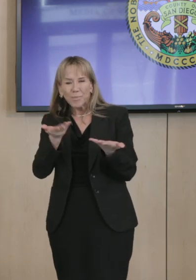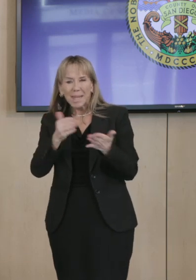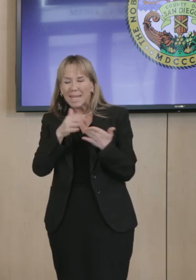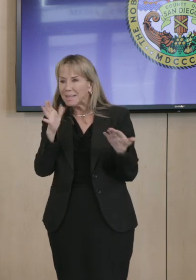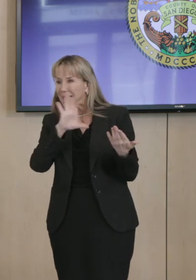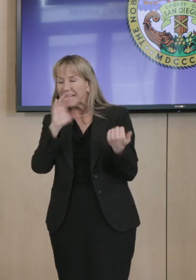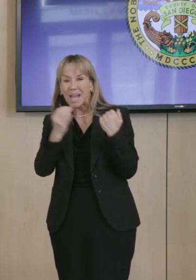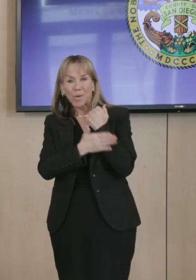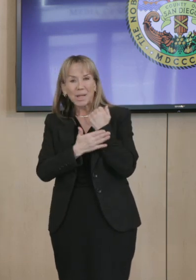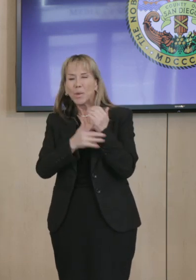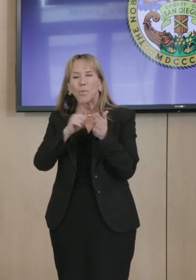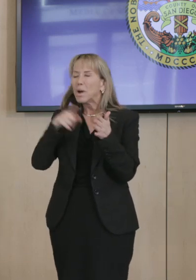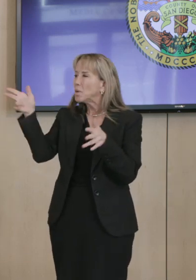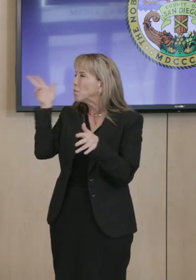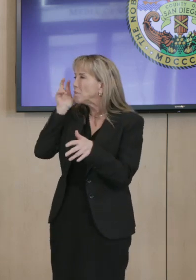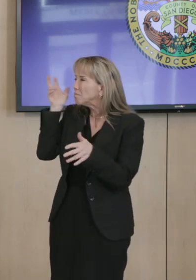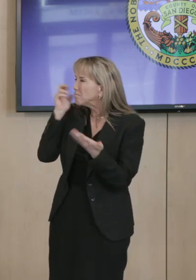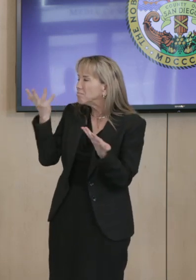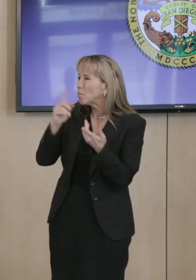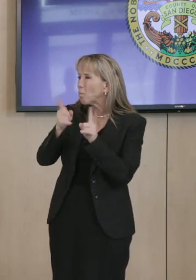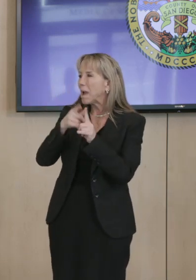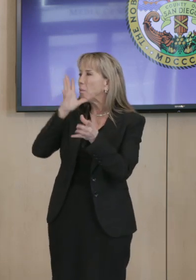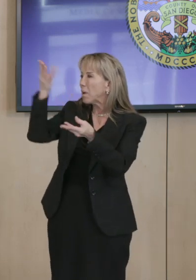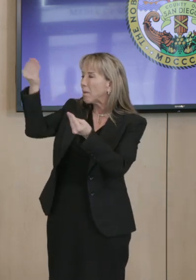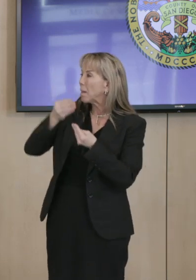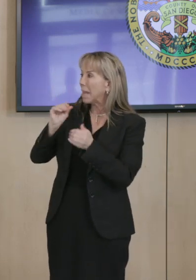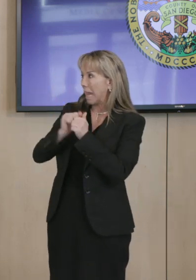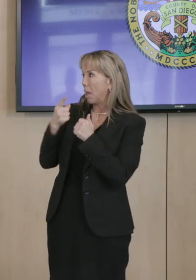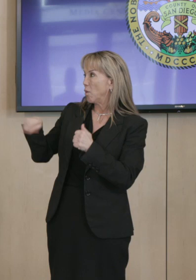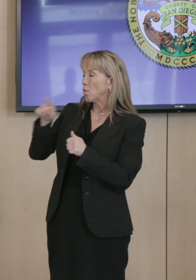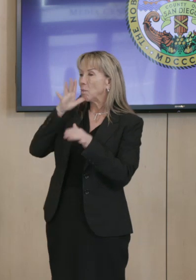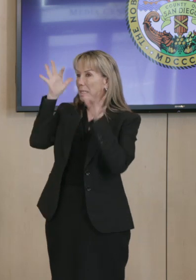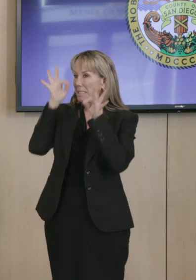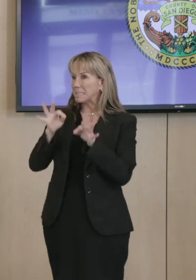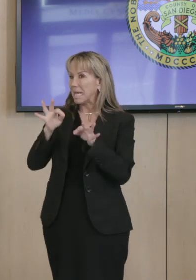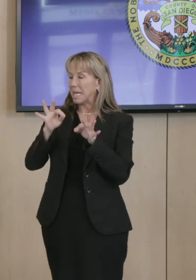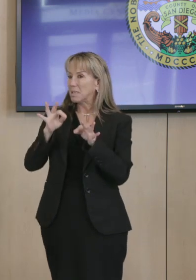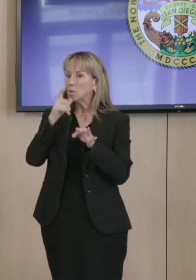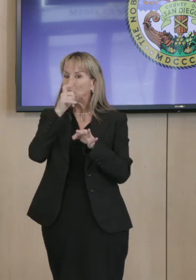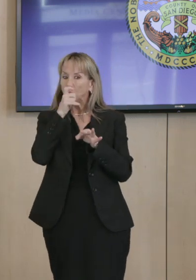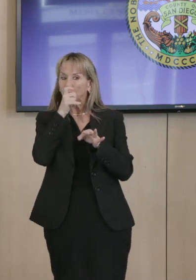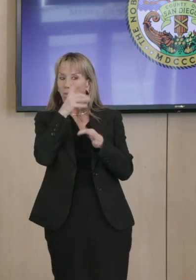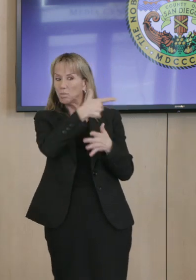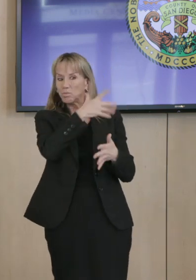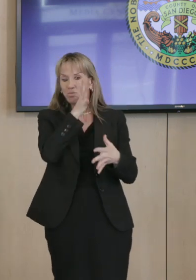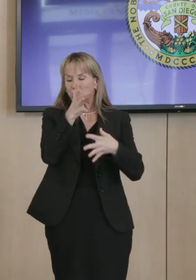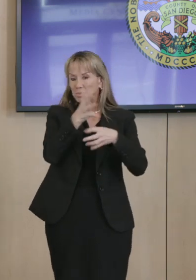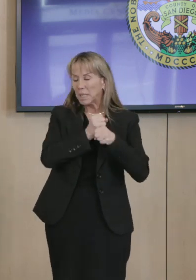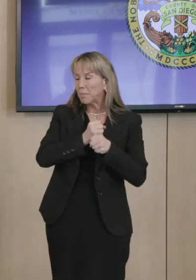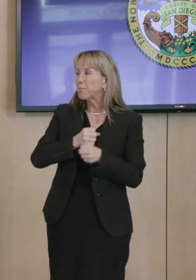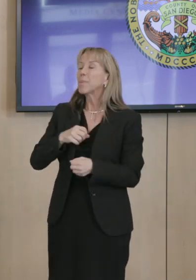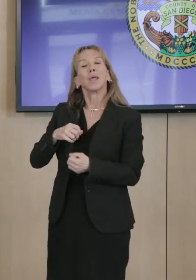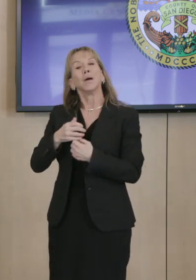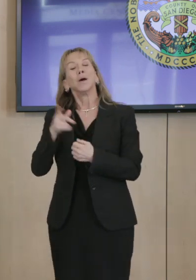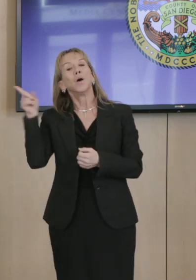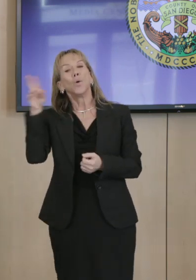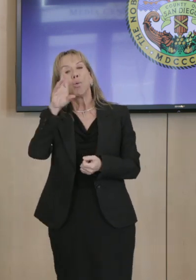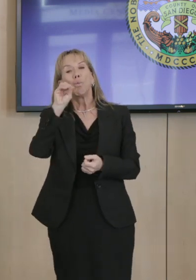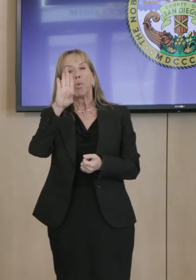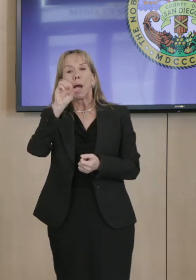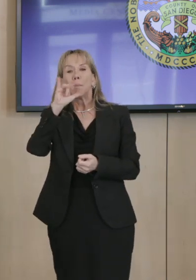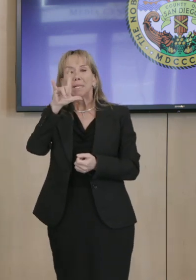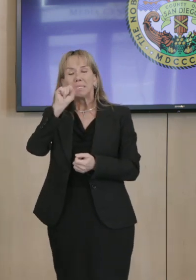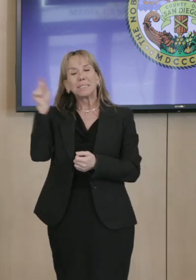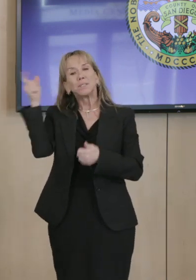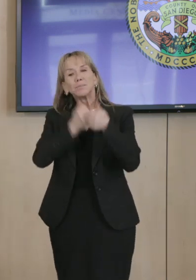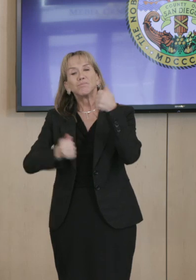will arrive, and how will you prioritize who gets it? Okay, Rob Sills, our Director of Medical Operations Center, is going to answer